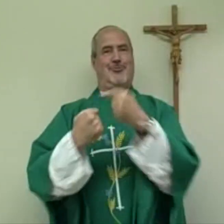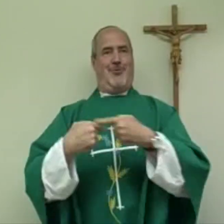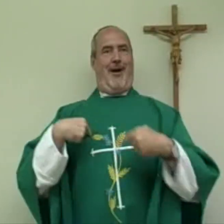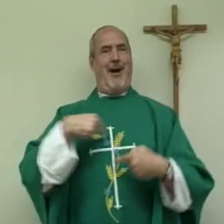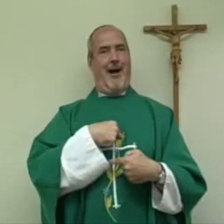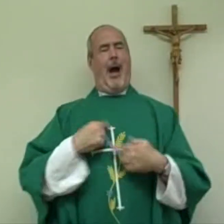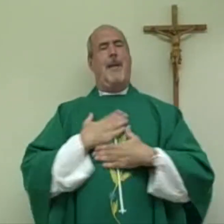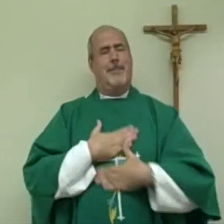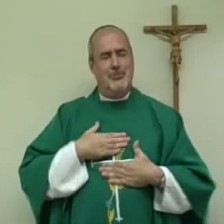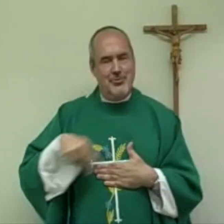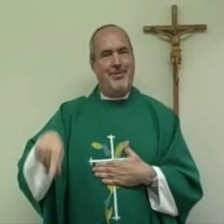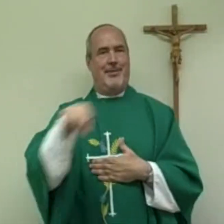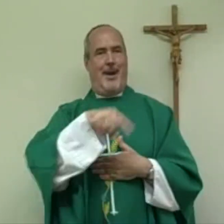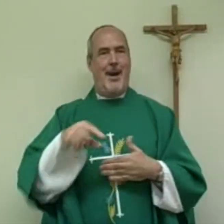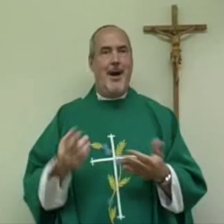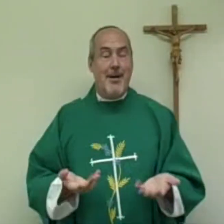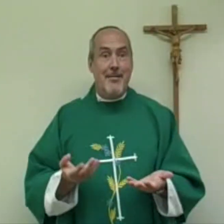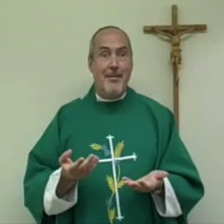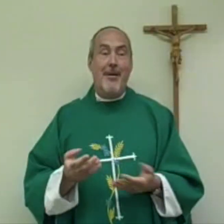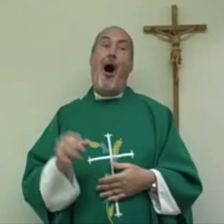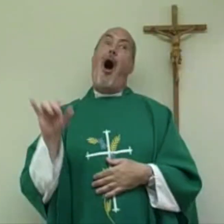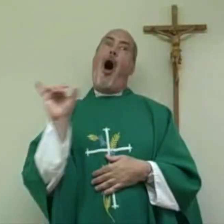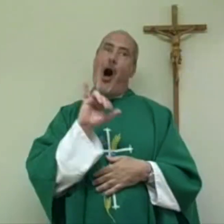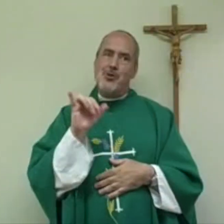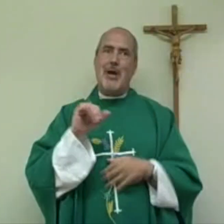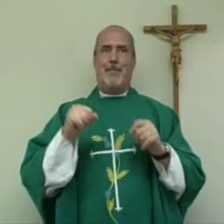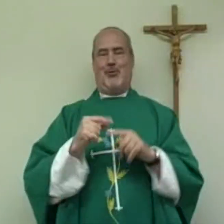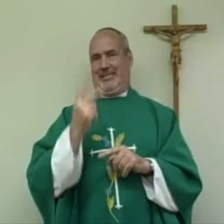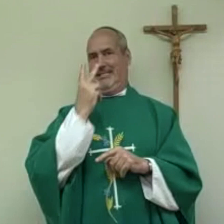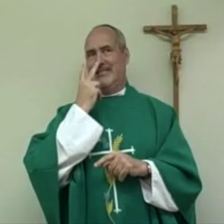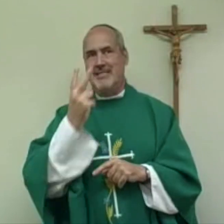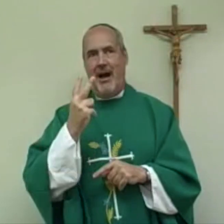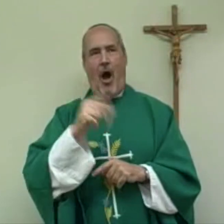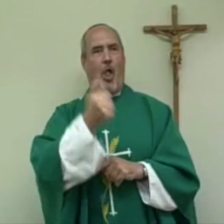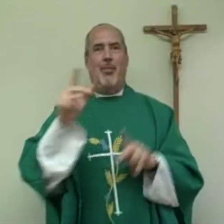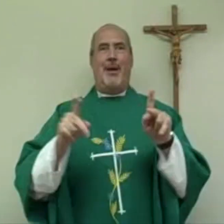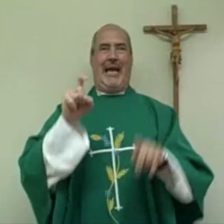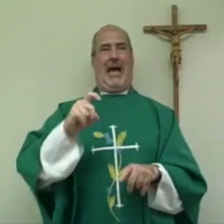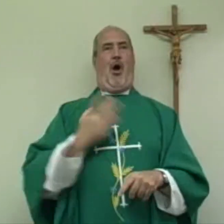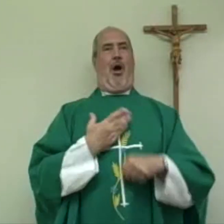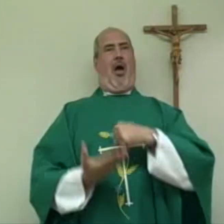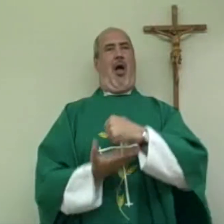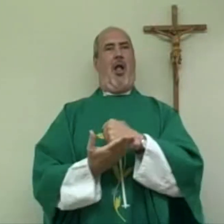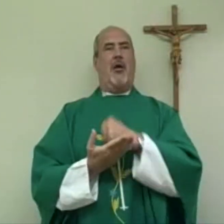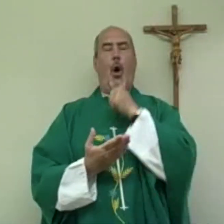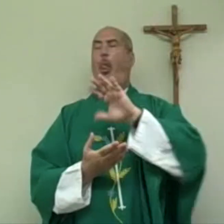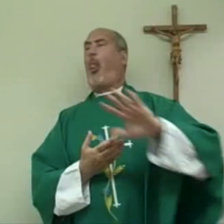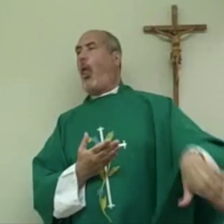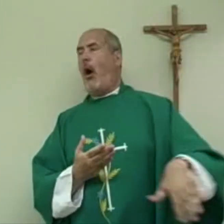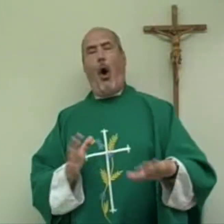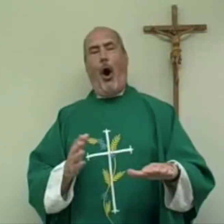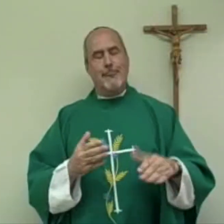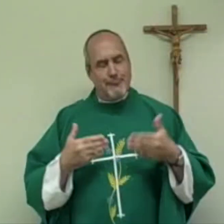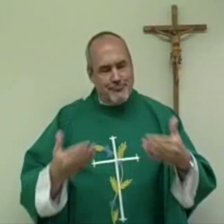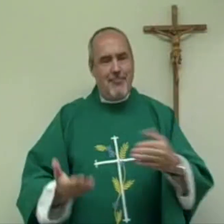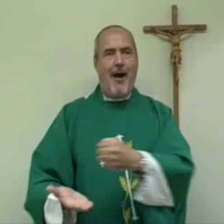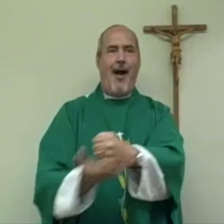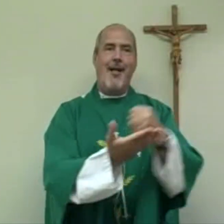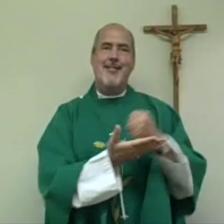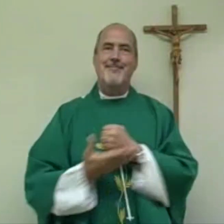goodness and kindness that other people show us, and to appreciate that, but also to be able to see that other people need our